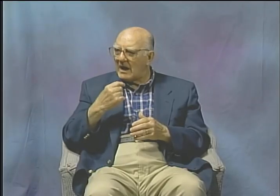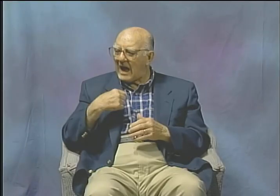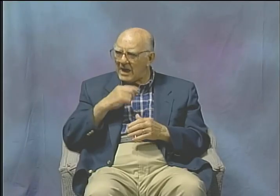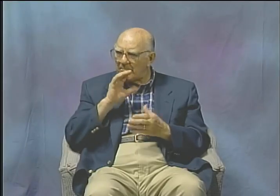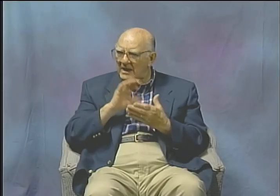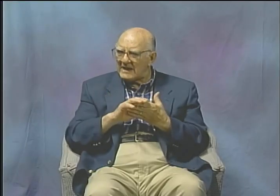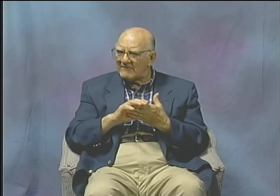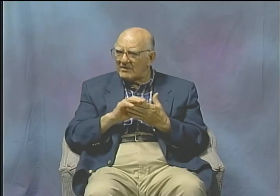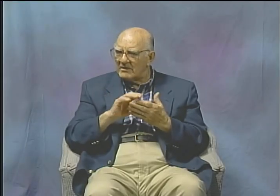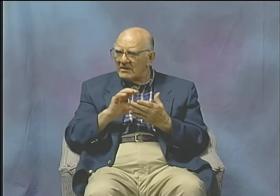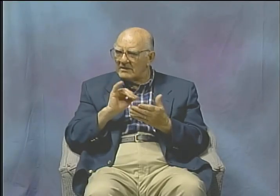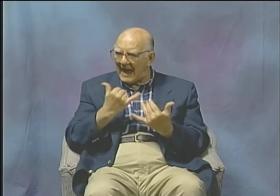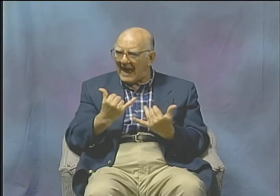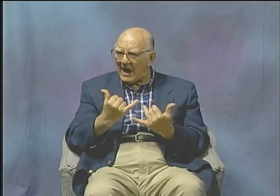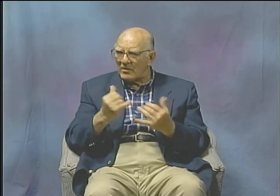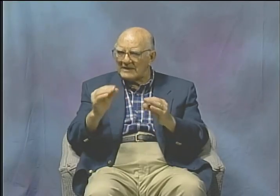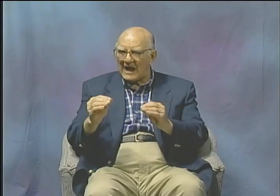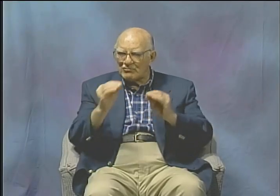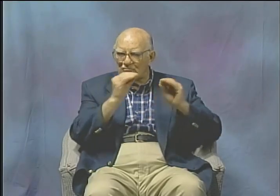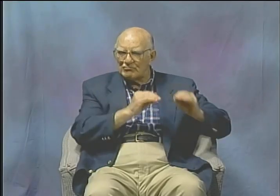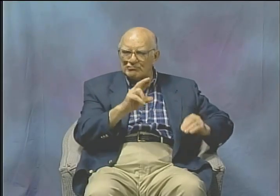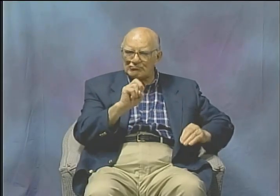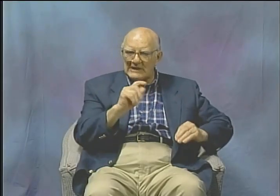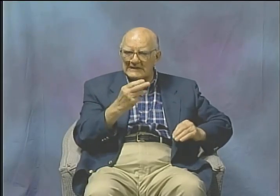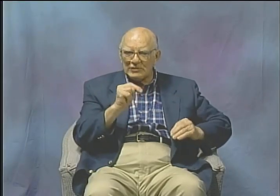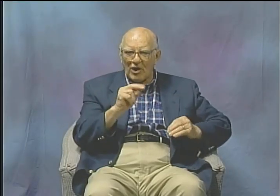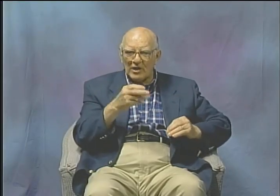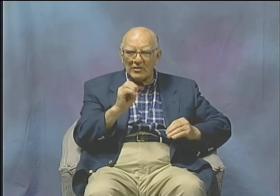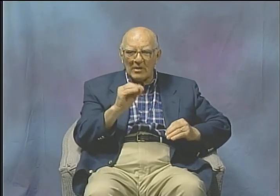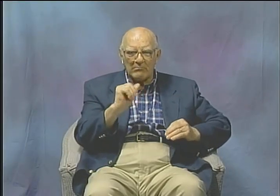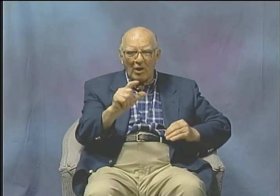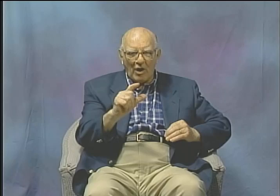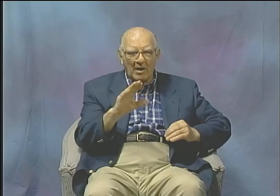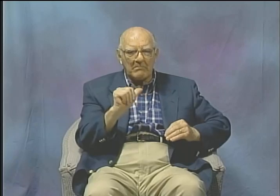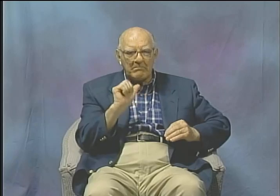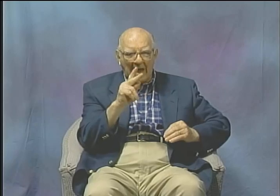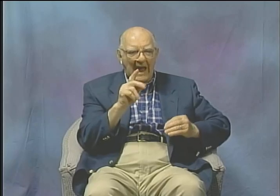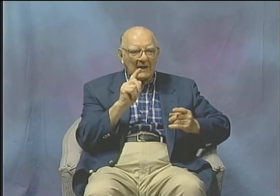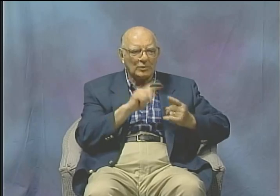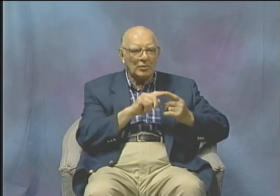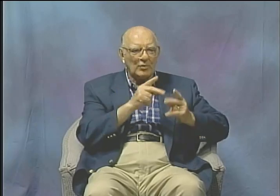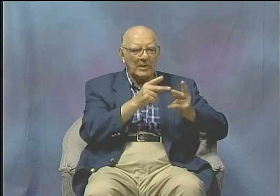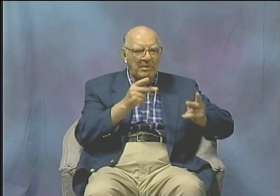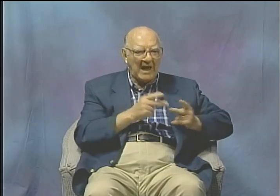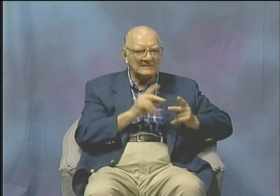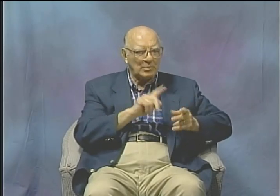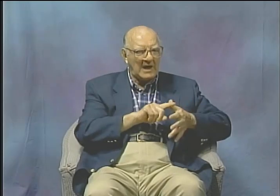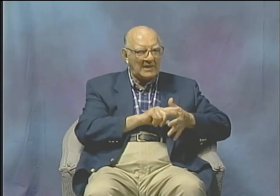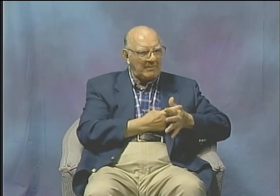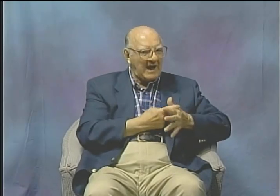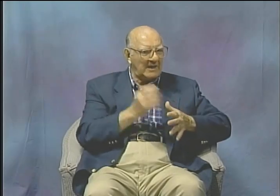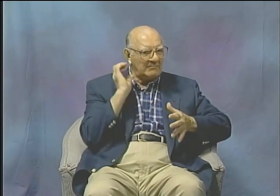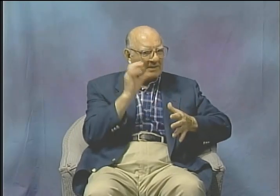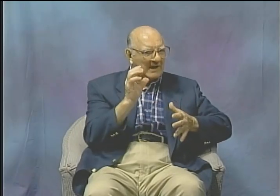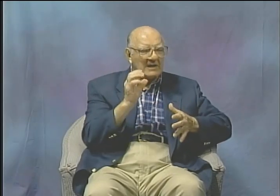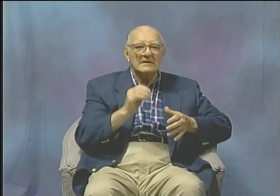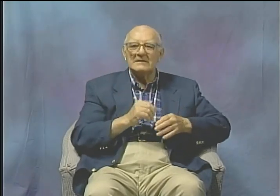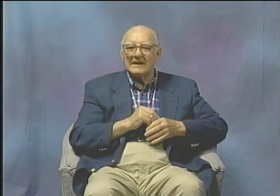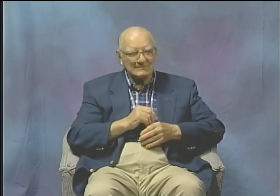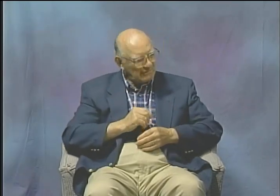I believe now they return the ball back to the place where the band. That's all